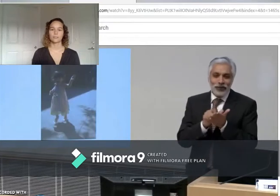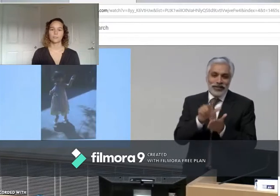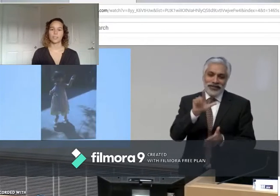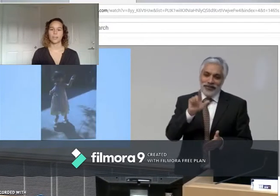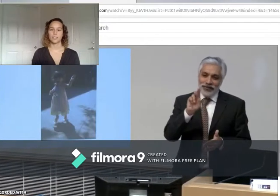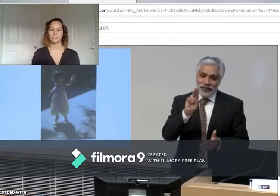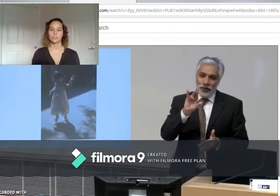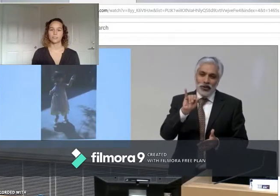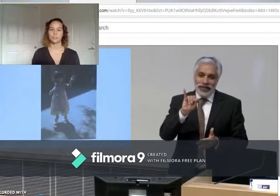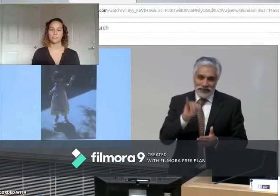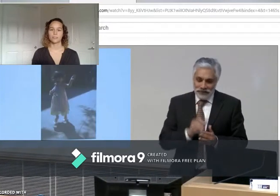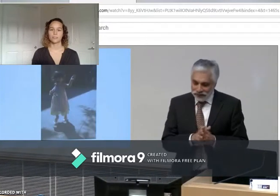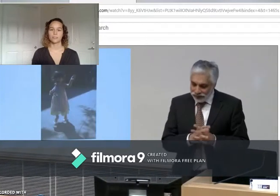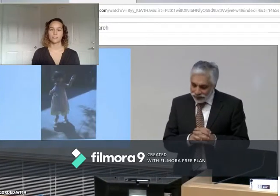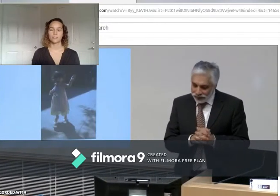This is my daughter.